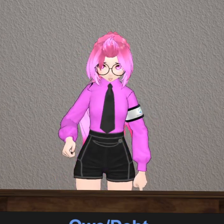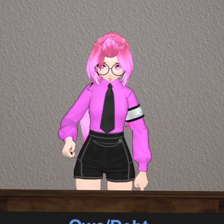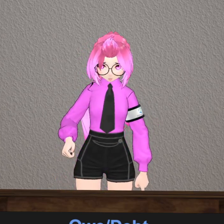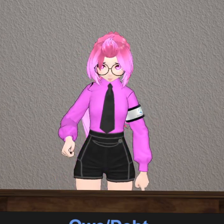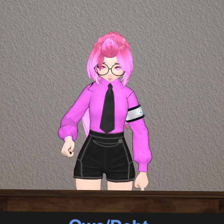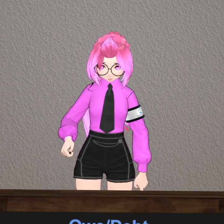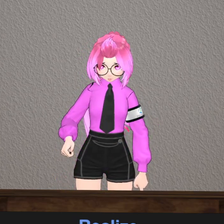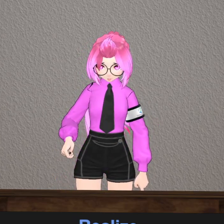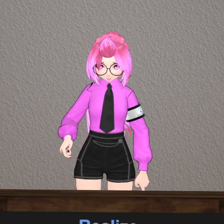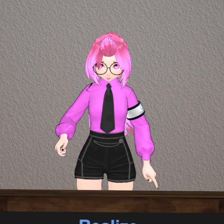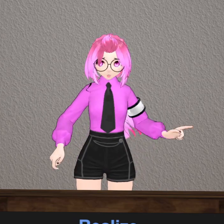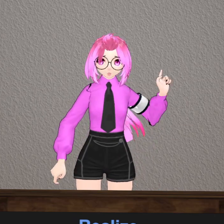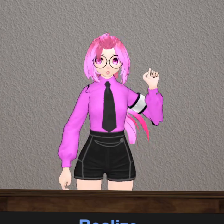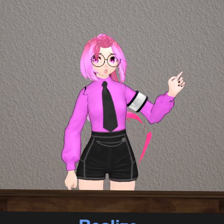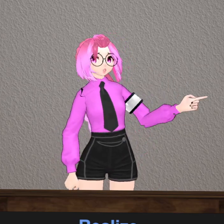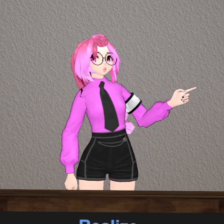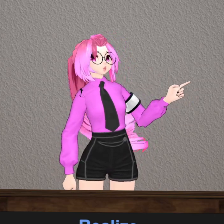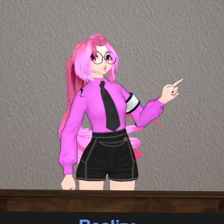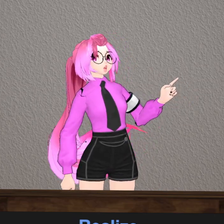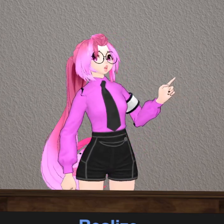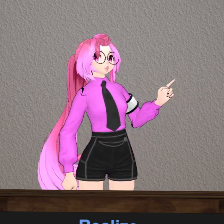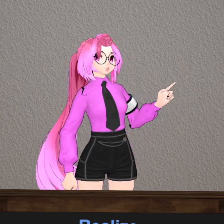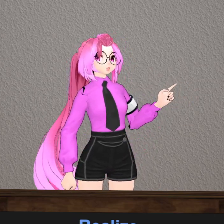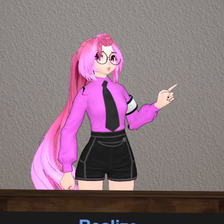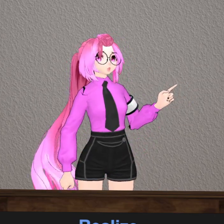What about realize?